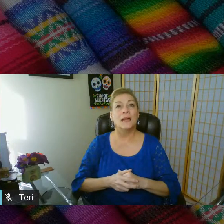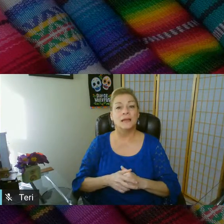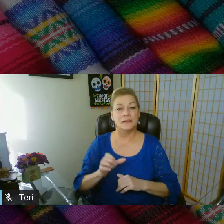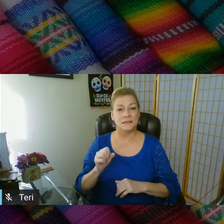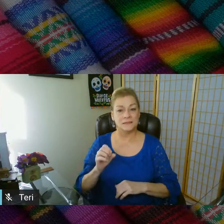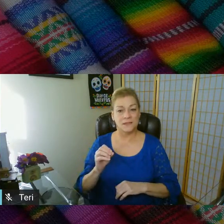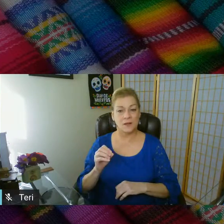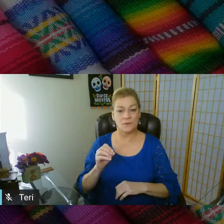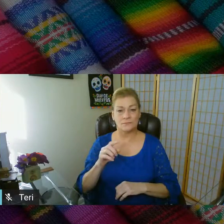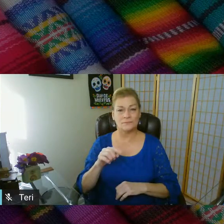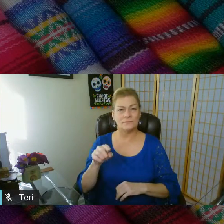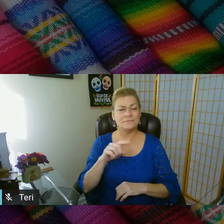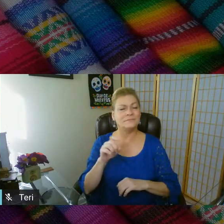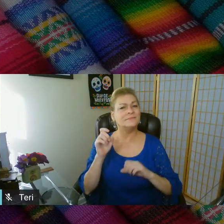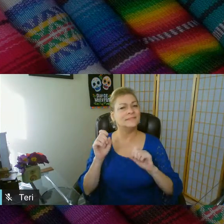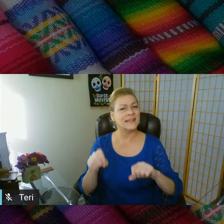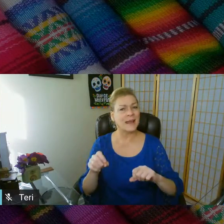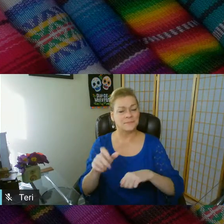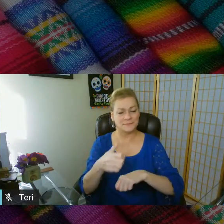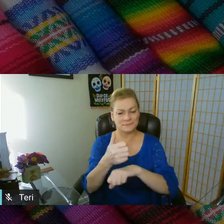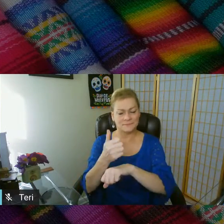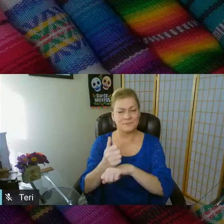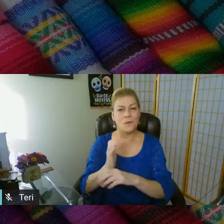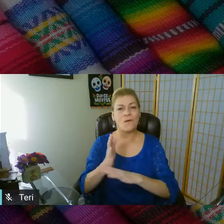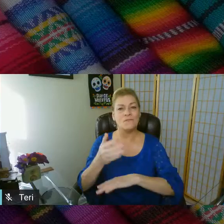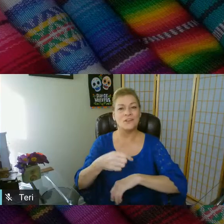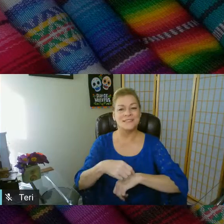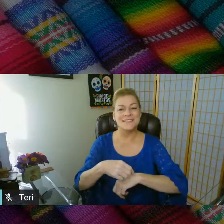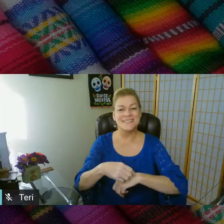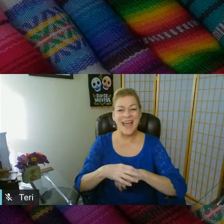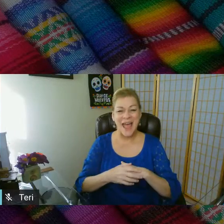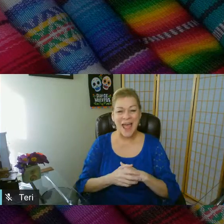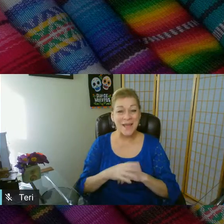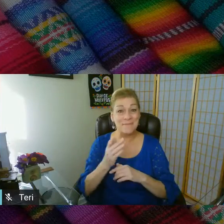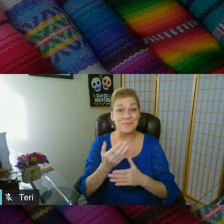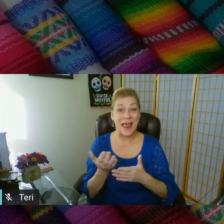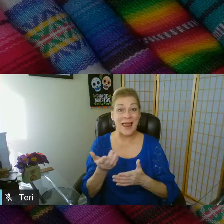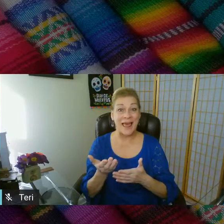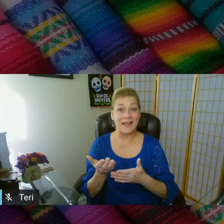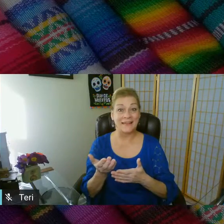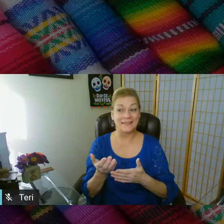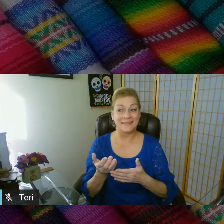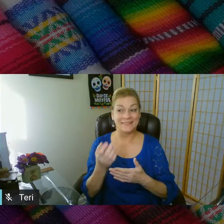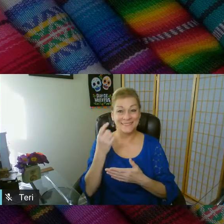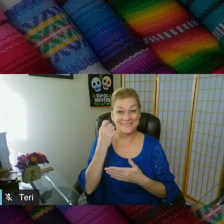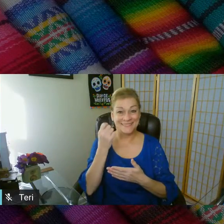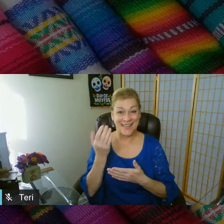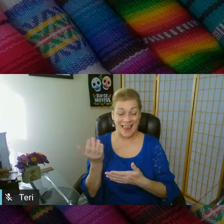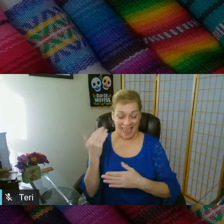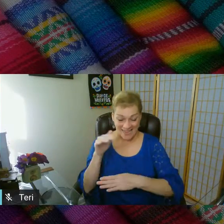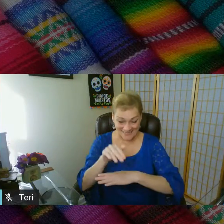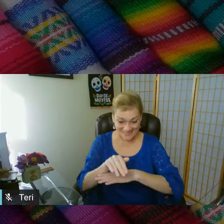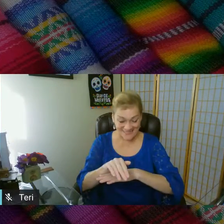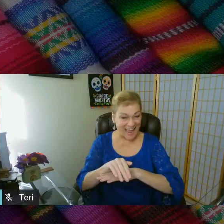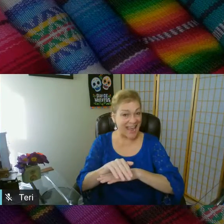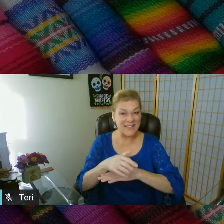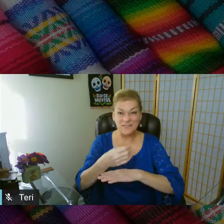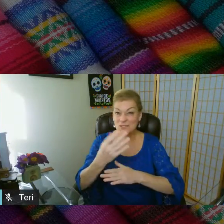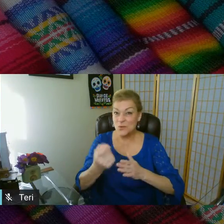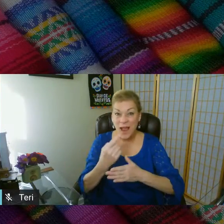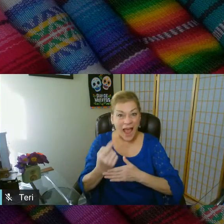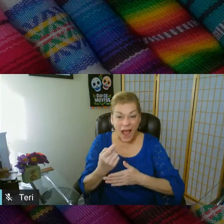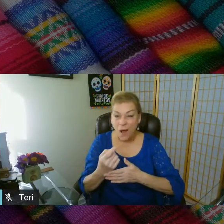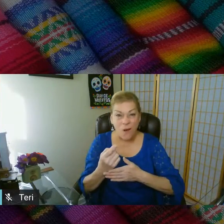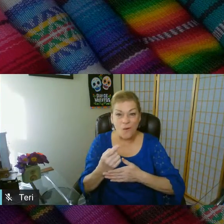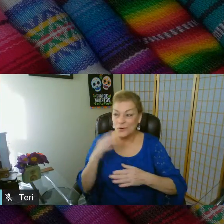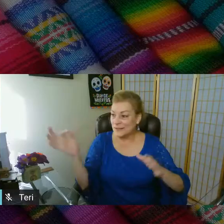these can be built over time. We put ours together. We put this one together last night in just a couple of hours. But of course, I've been thinking about it for